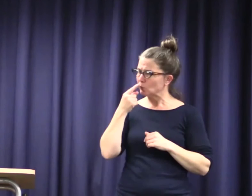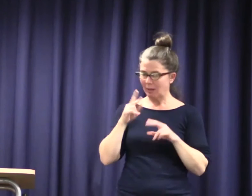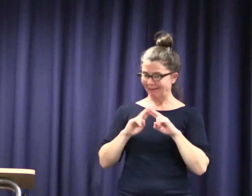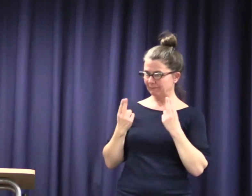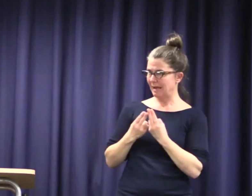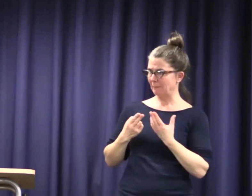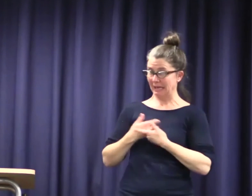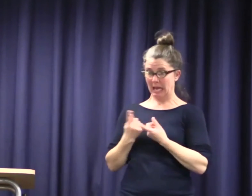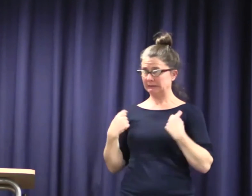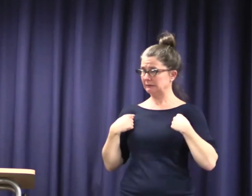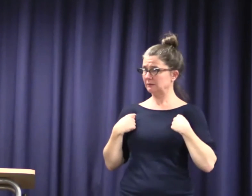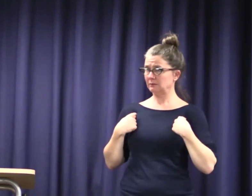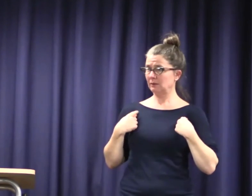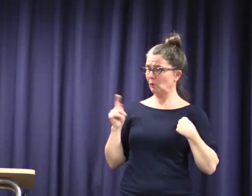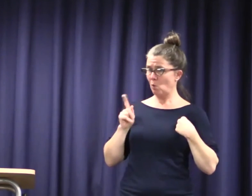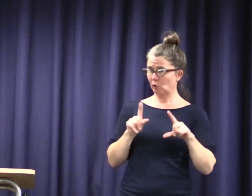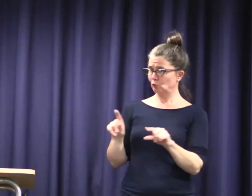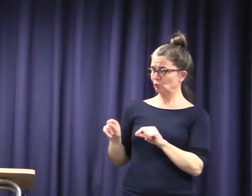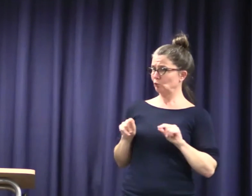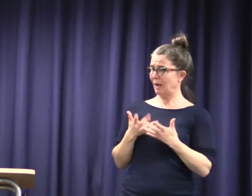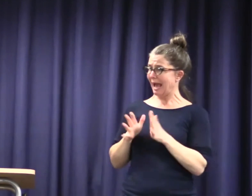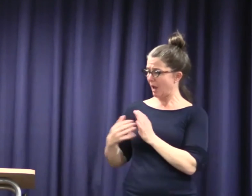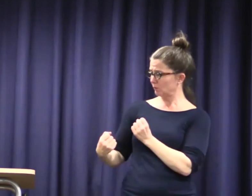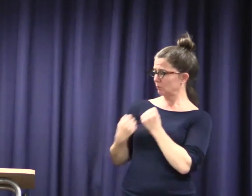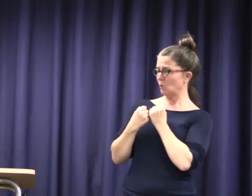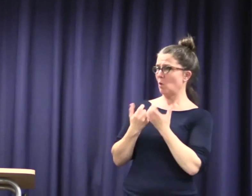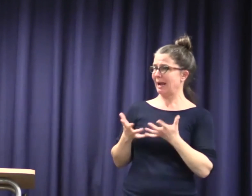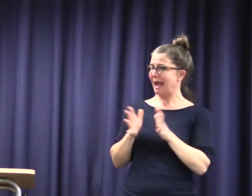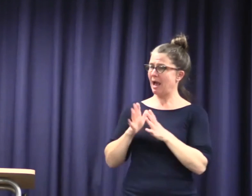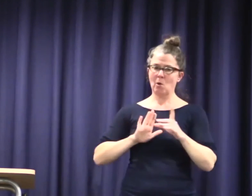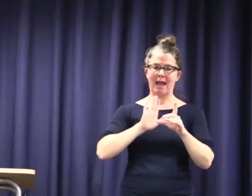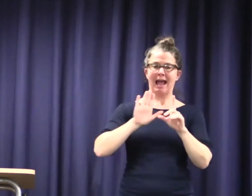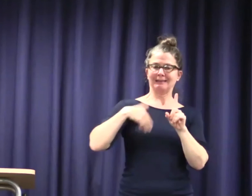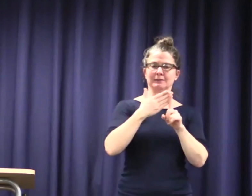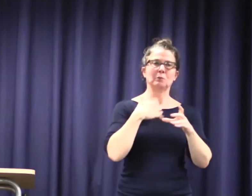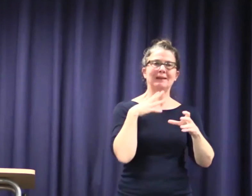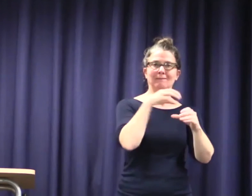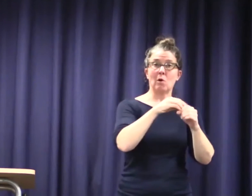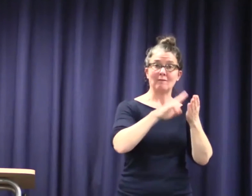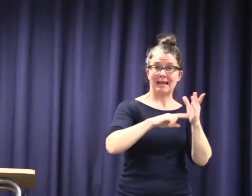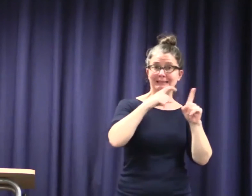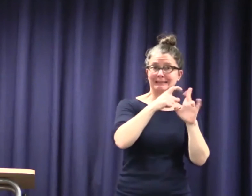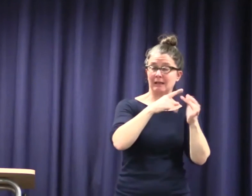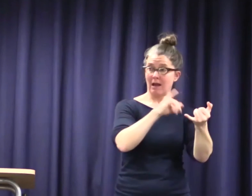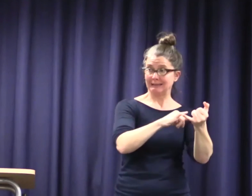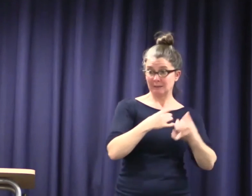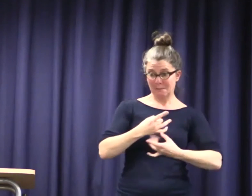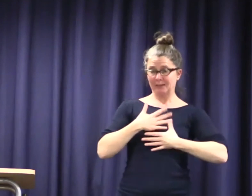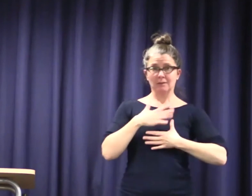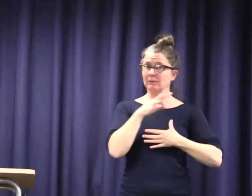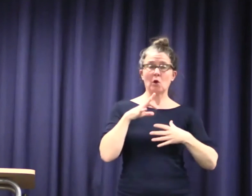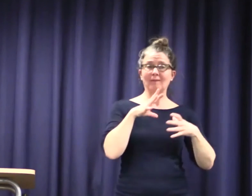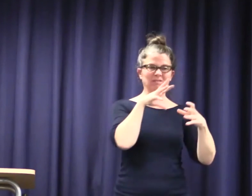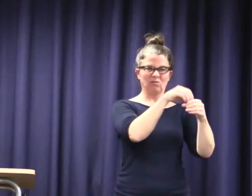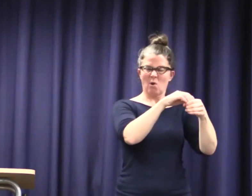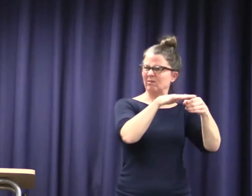go to find support until they are transitioned into the NDIS. As a person who's not in an